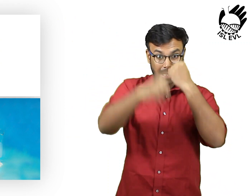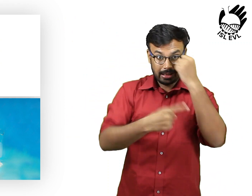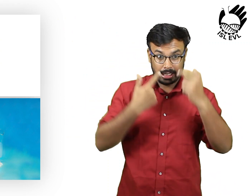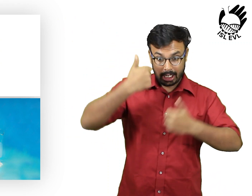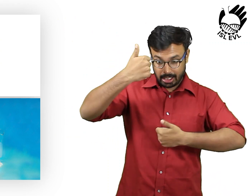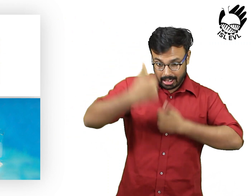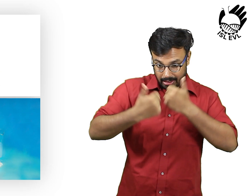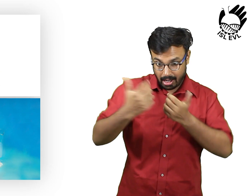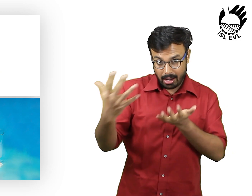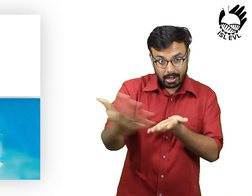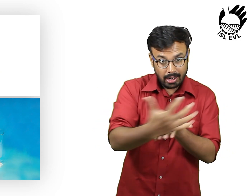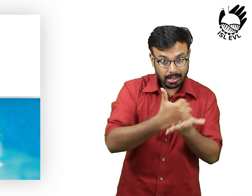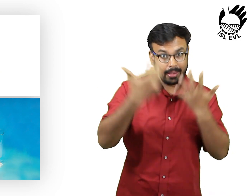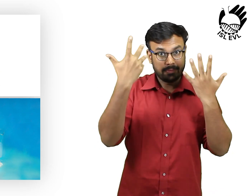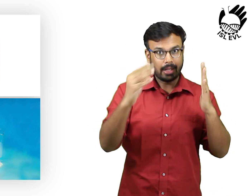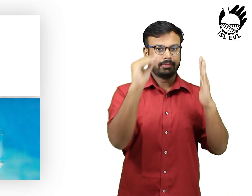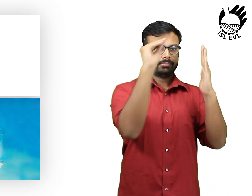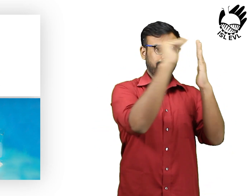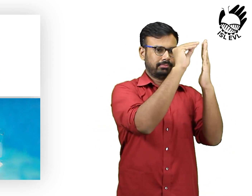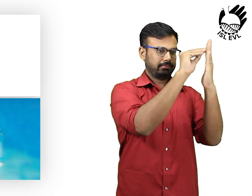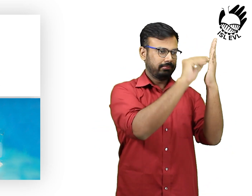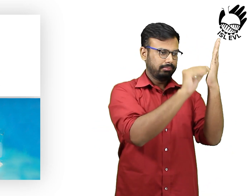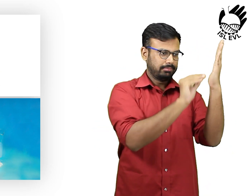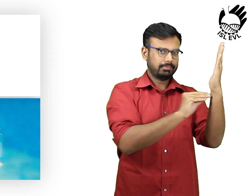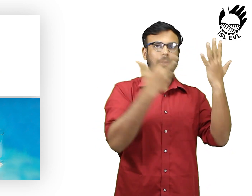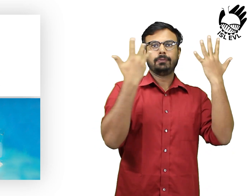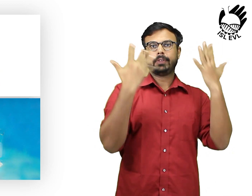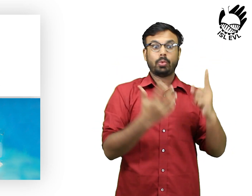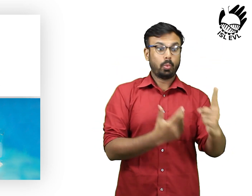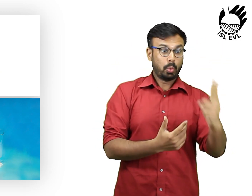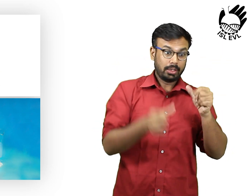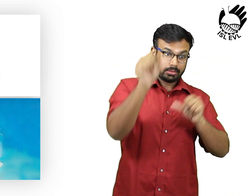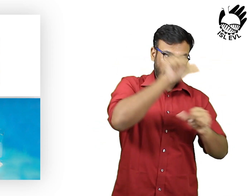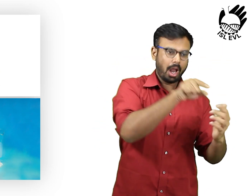your sample must contain sulfate as the non-metal part.